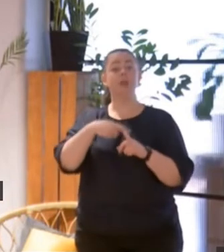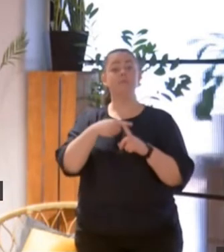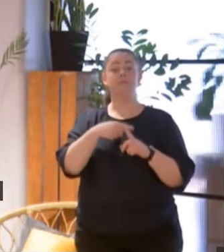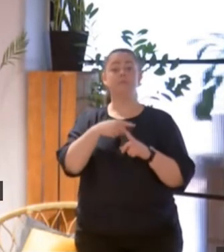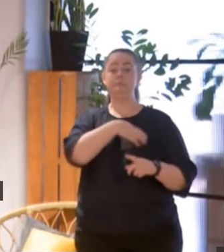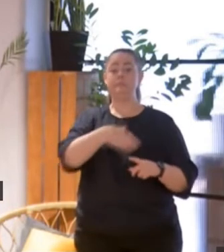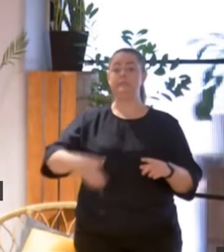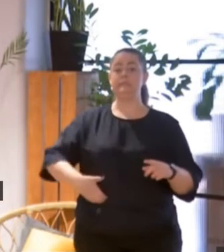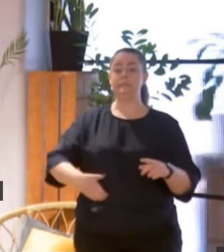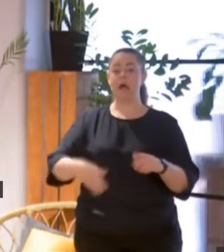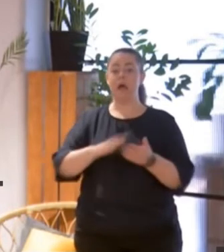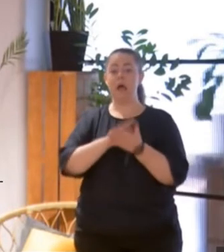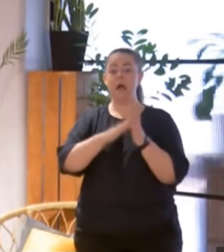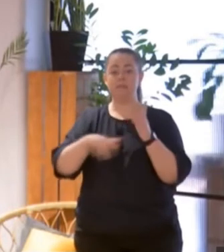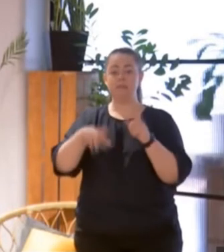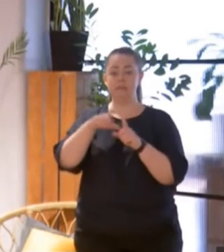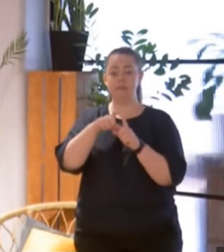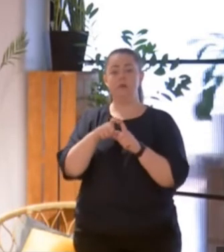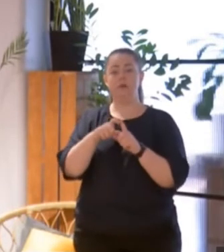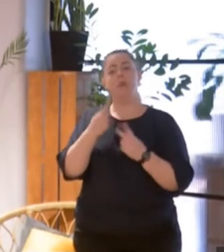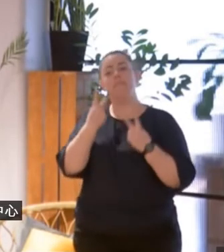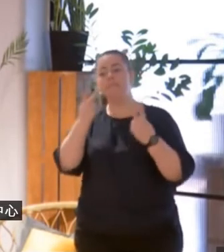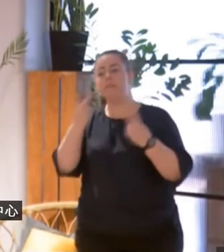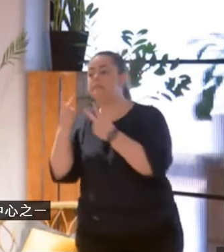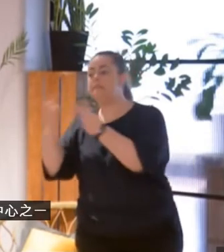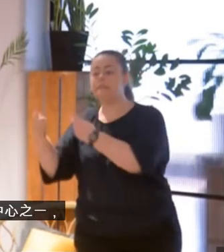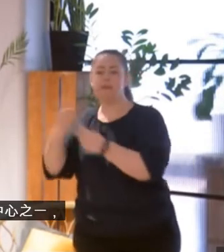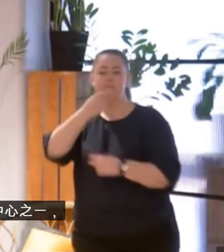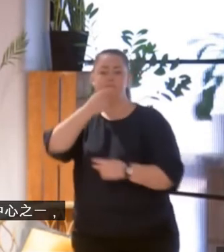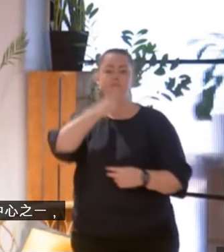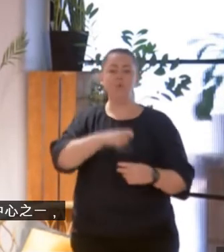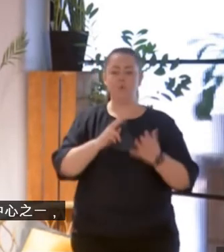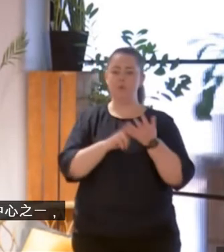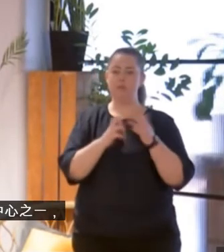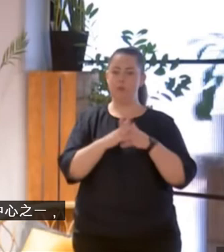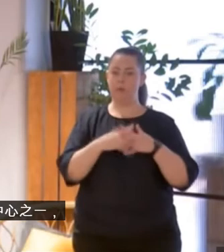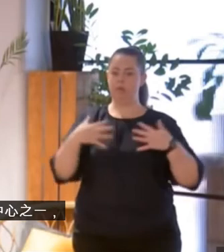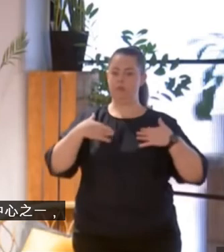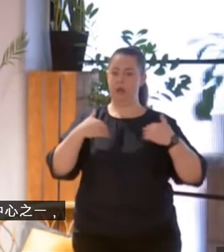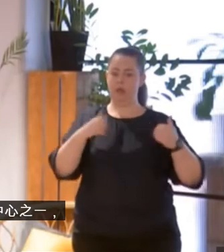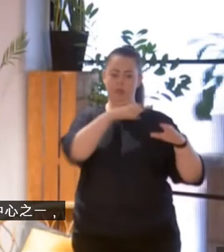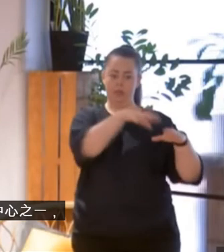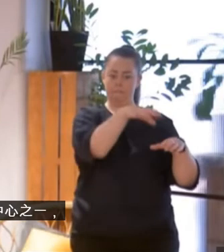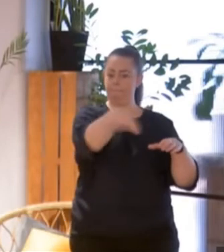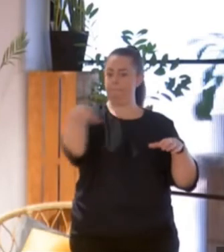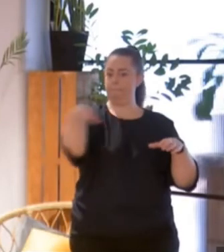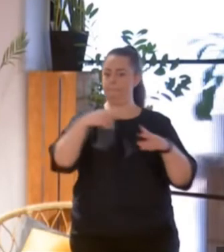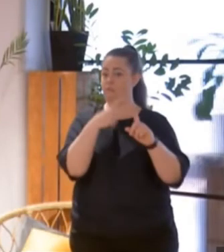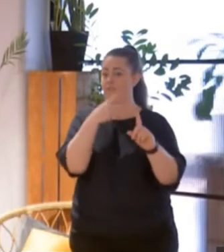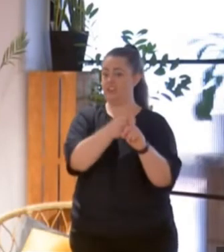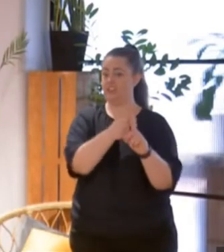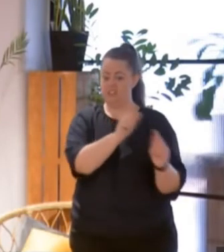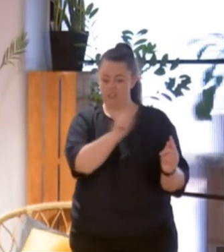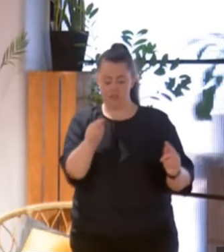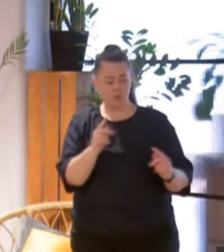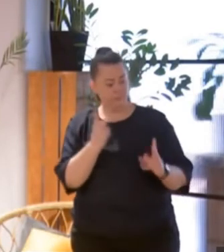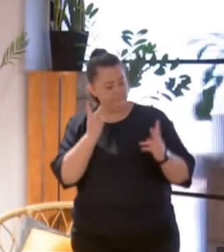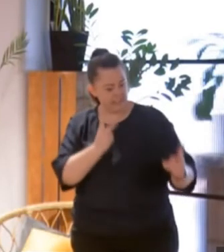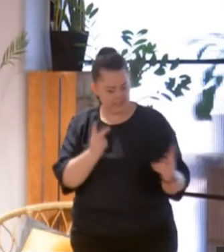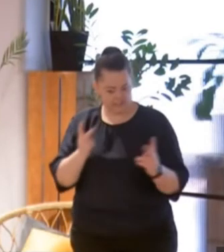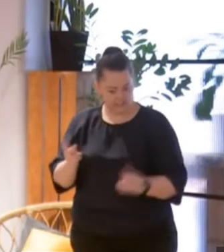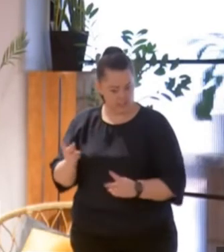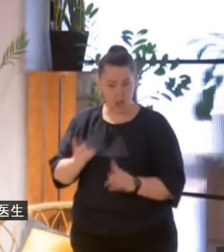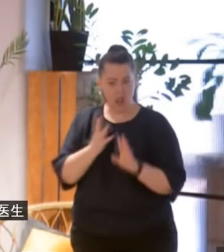significant opportunity for people to come to one of our 40 hubs across our state, or in addition to that, making that appointment